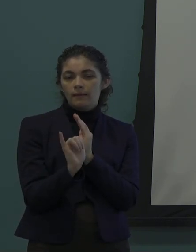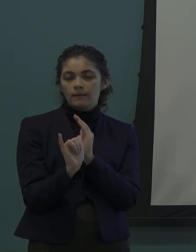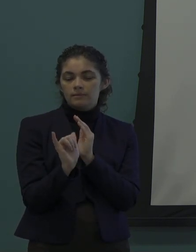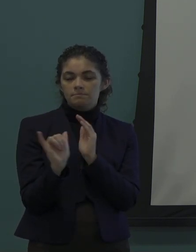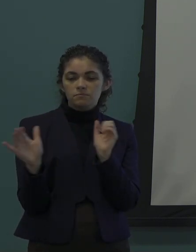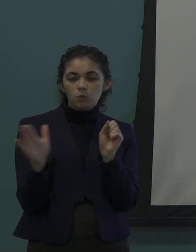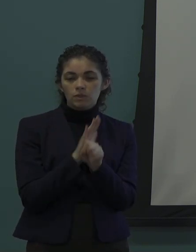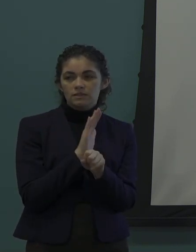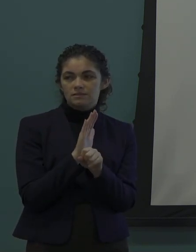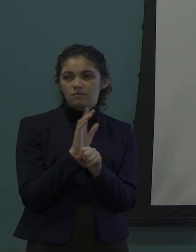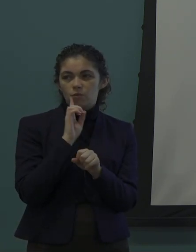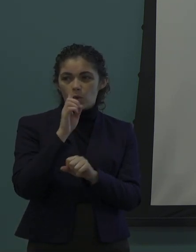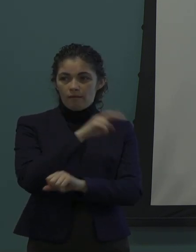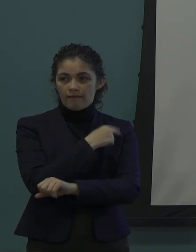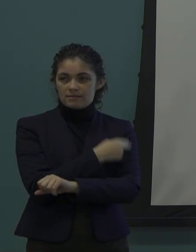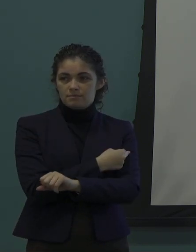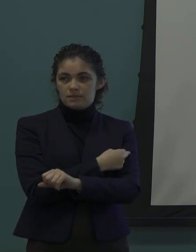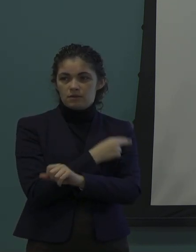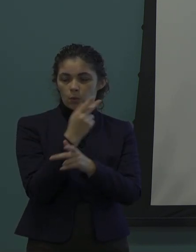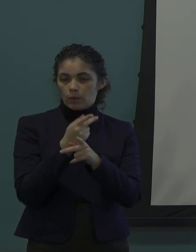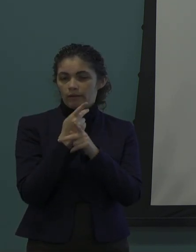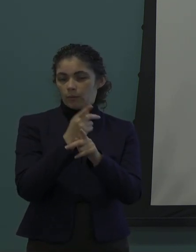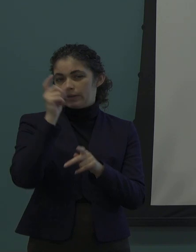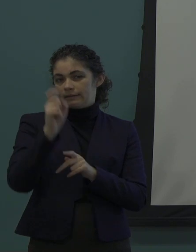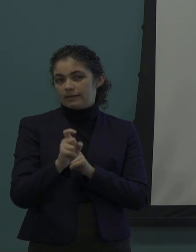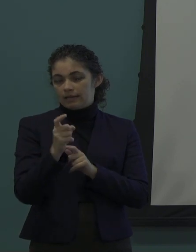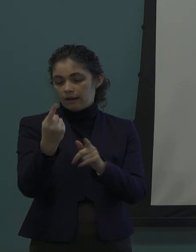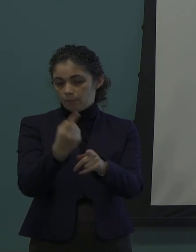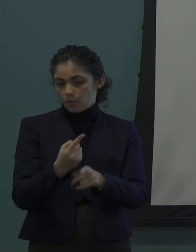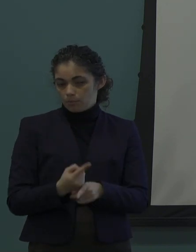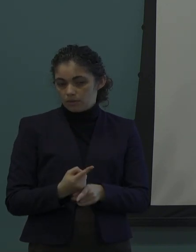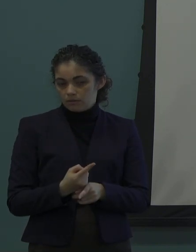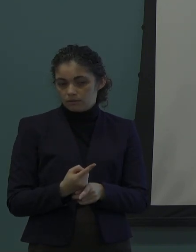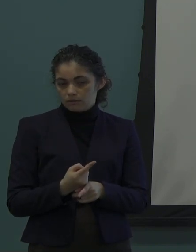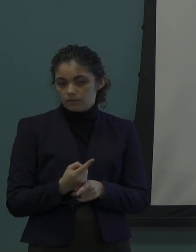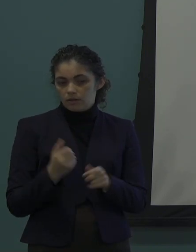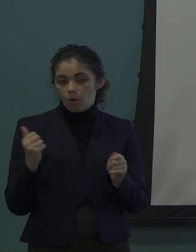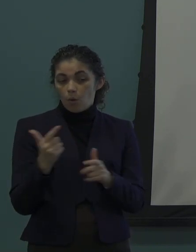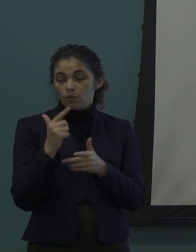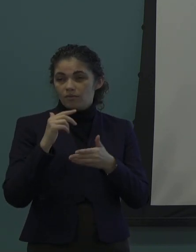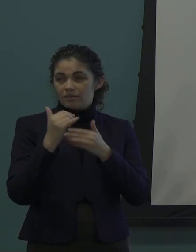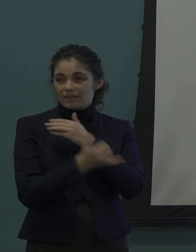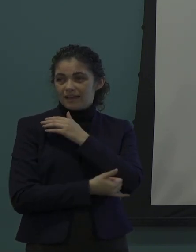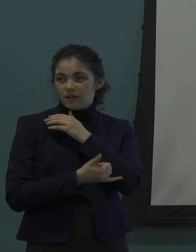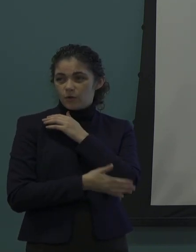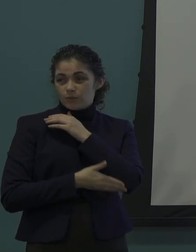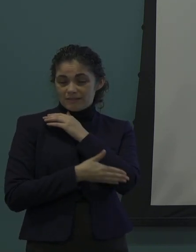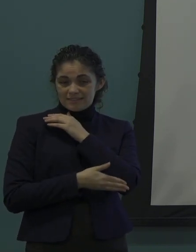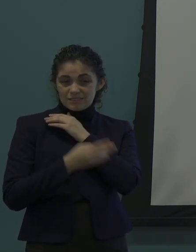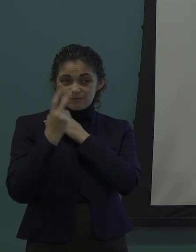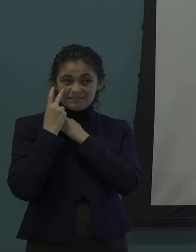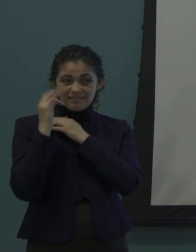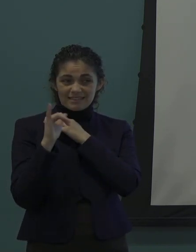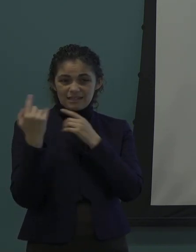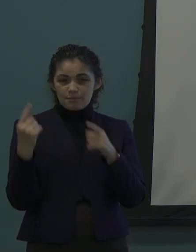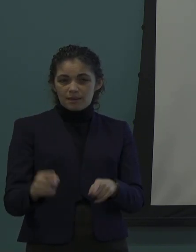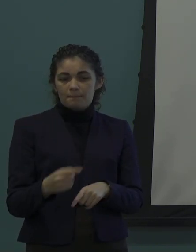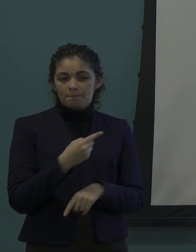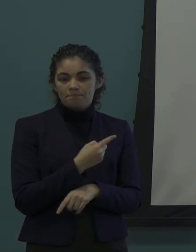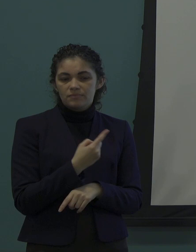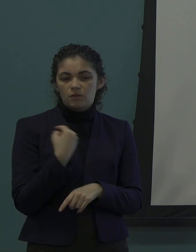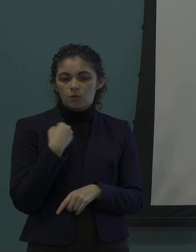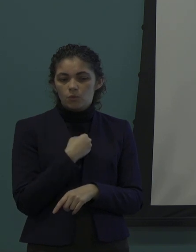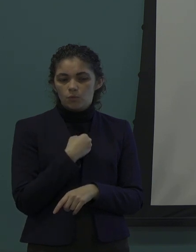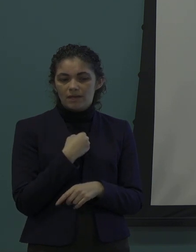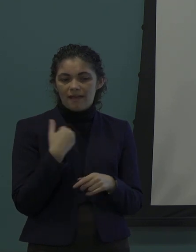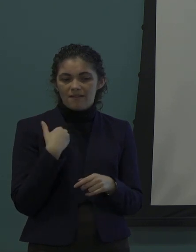to provide hospital care when necessary and appropriate across our county. So what you see reflected here is that we are